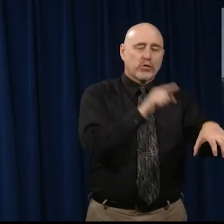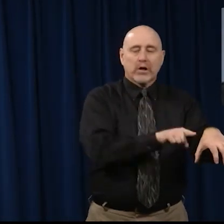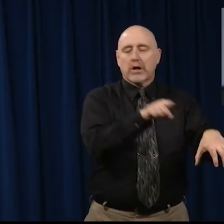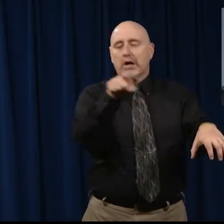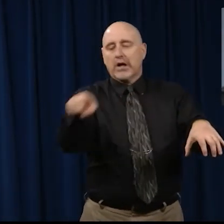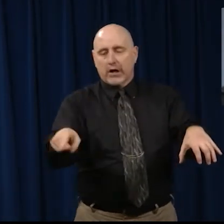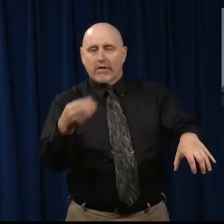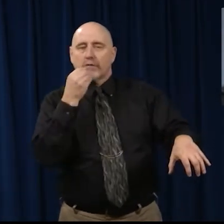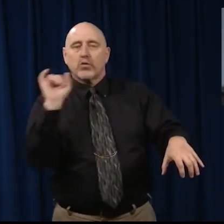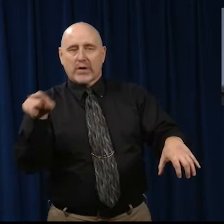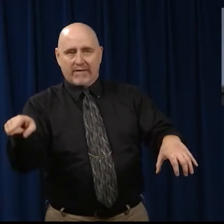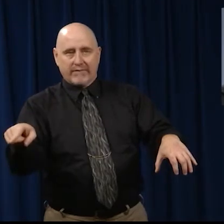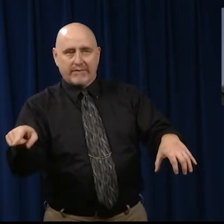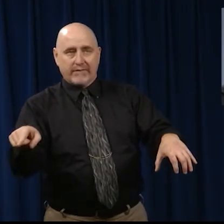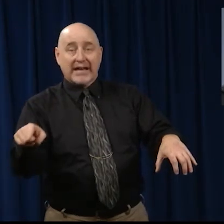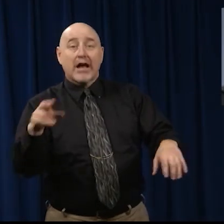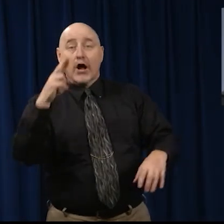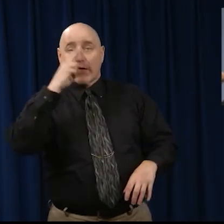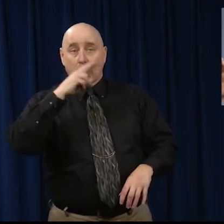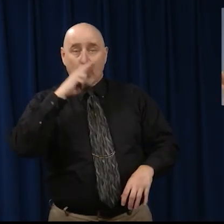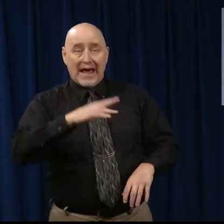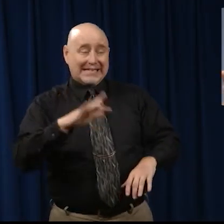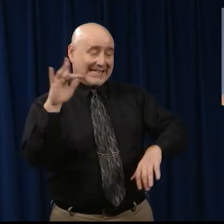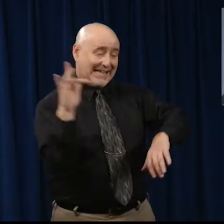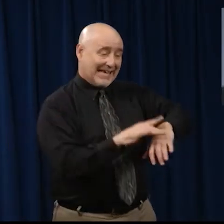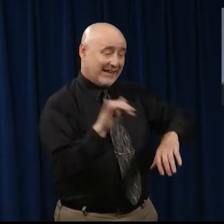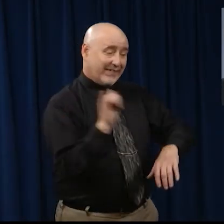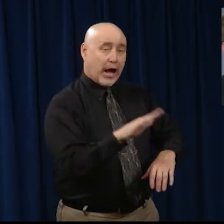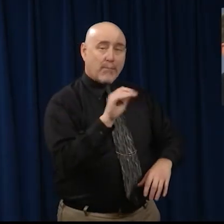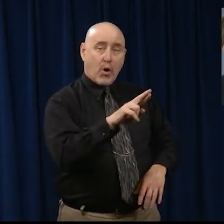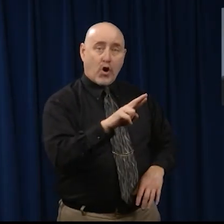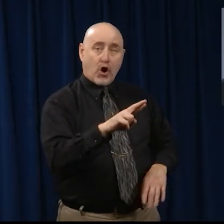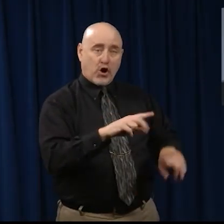food, and the other container had food as well. If the rats hit this particular bar,